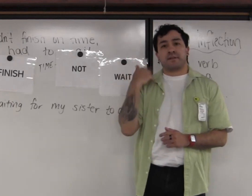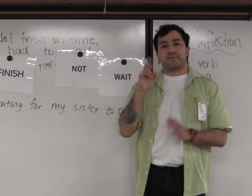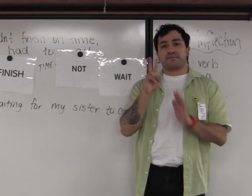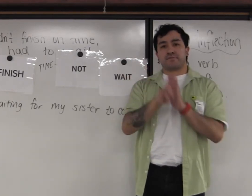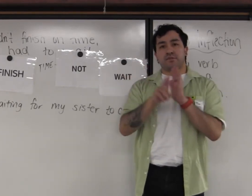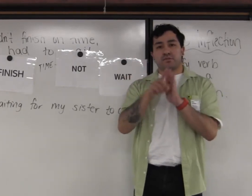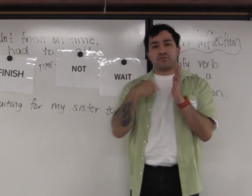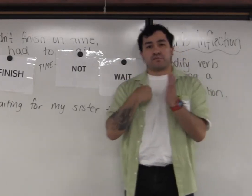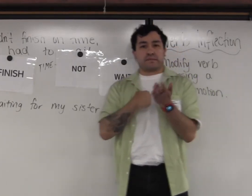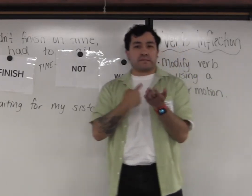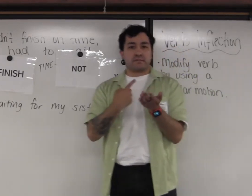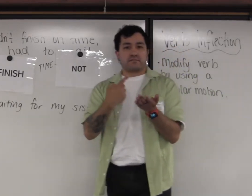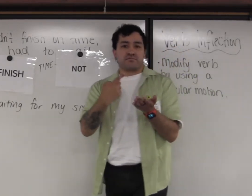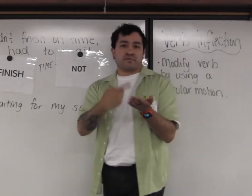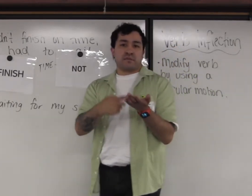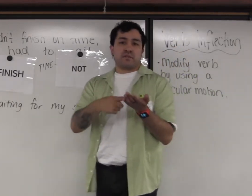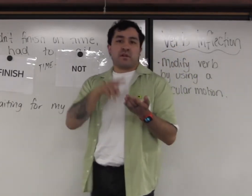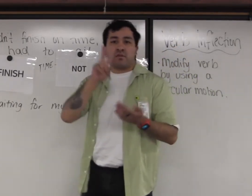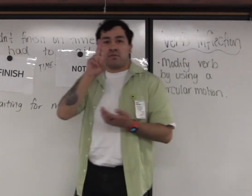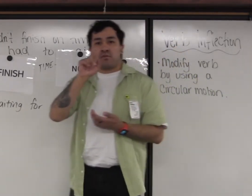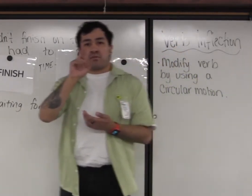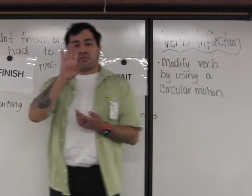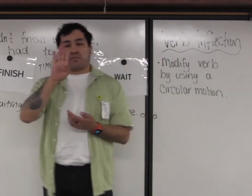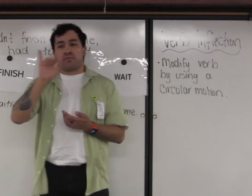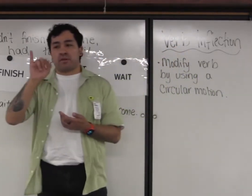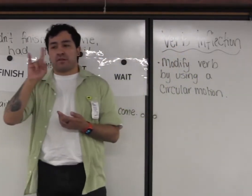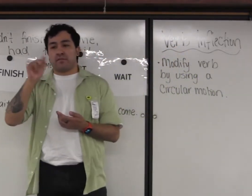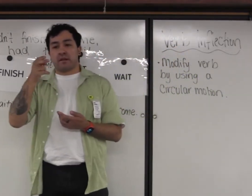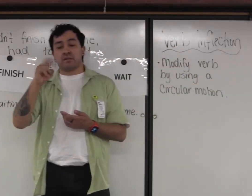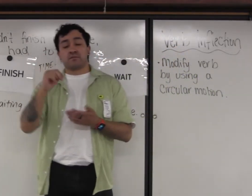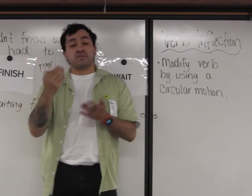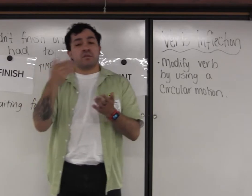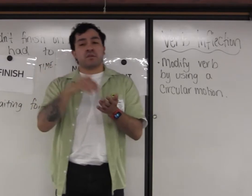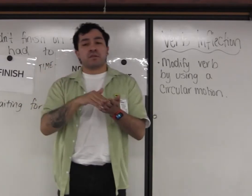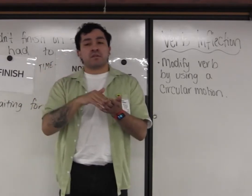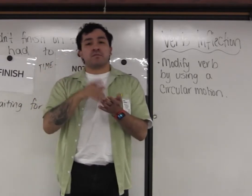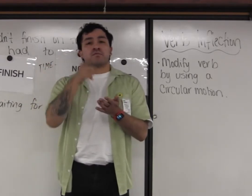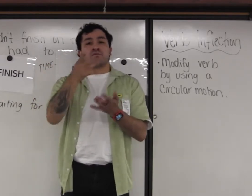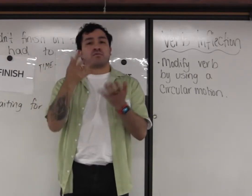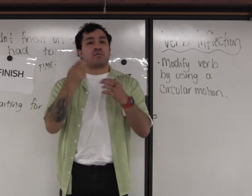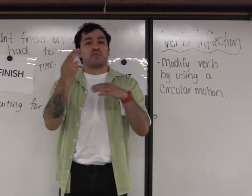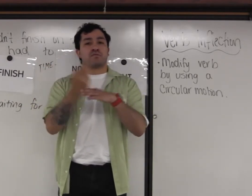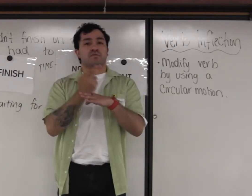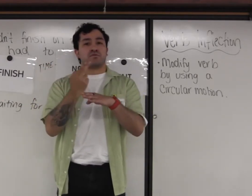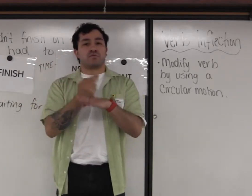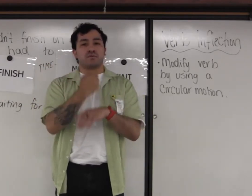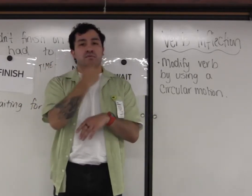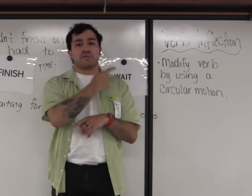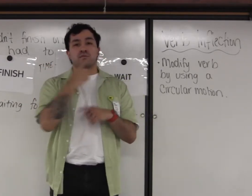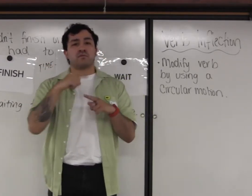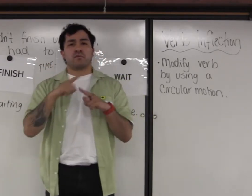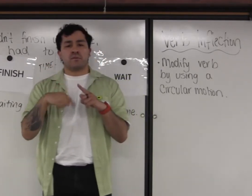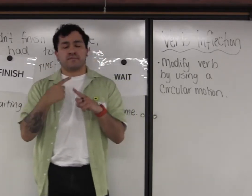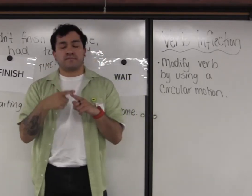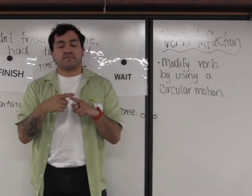Hello, so in the last video, we first started talking about verb inflections, and a reminder of verb inflection is just modifying